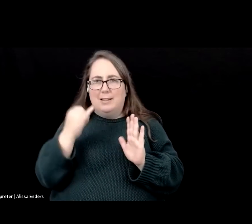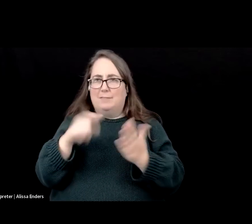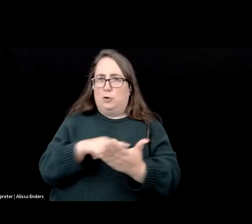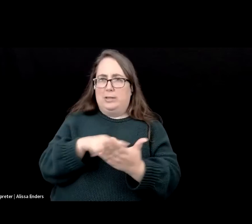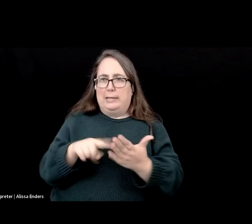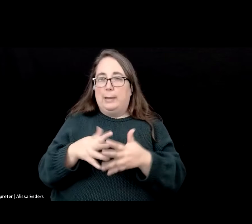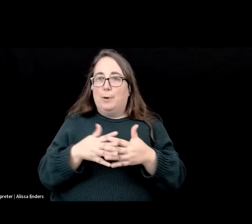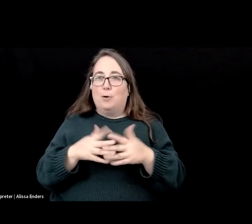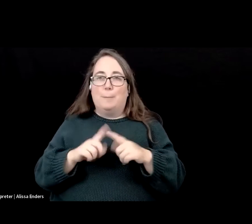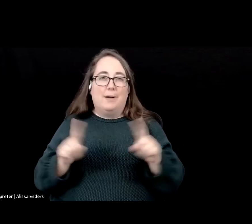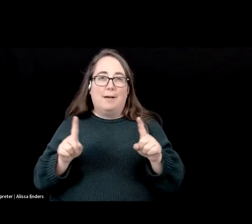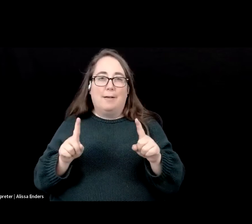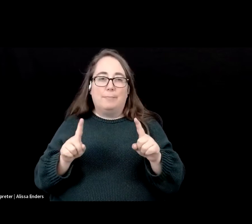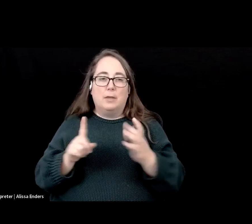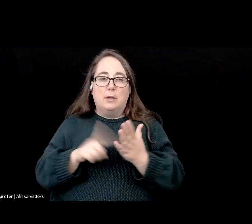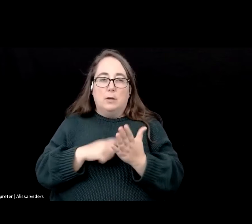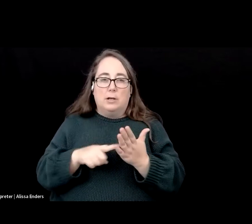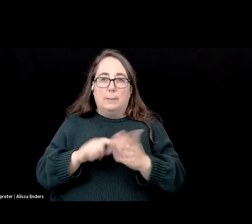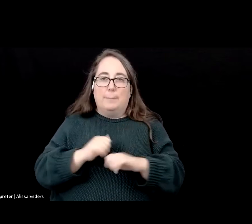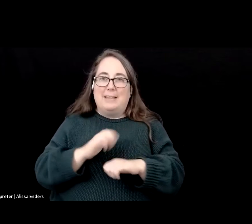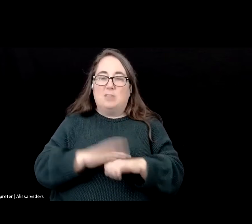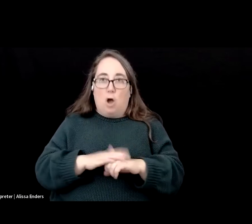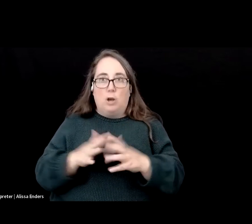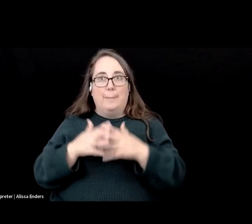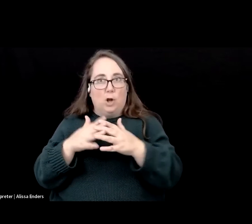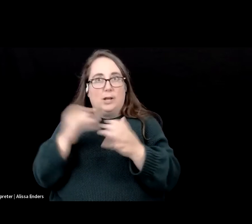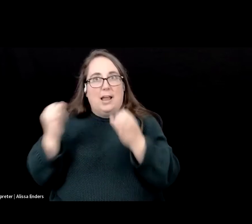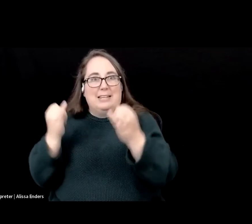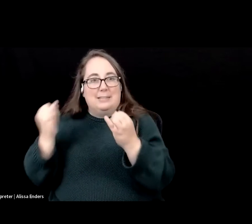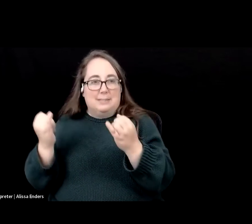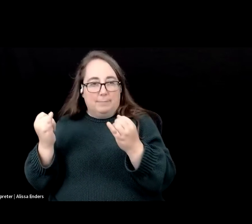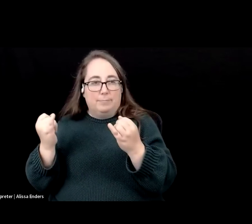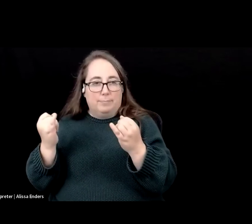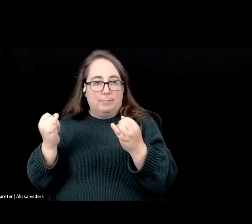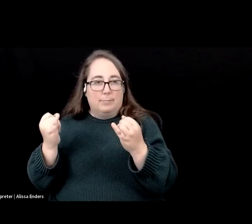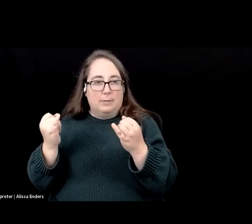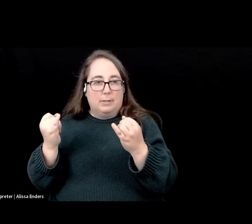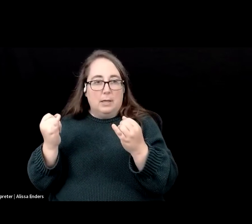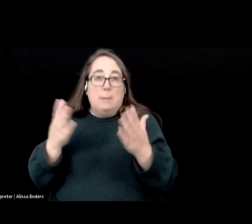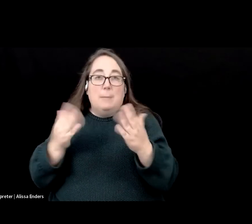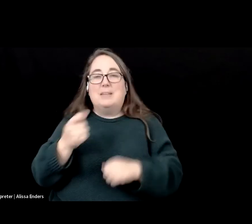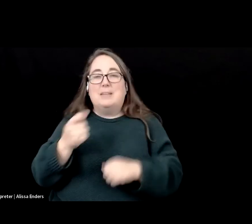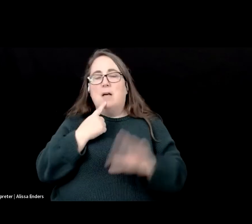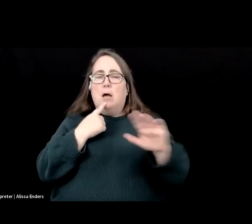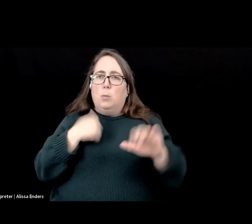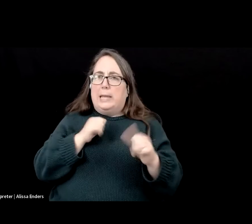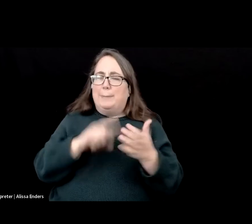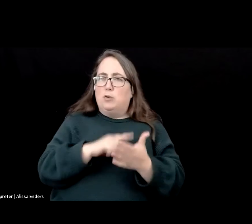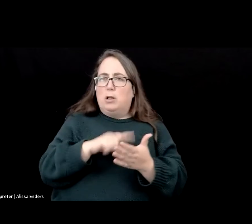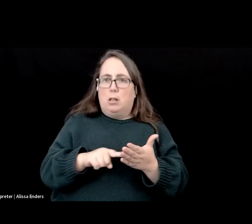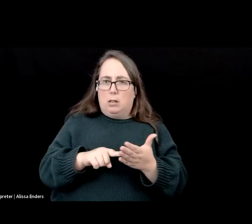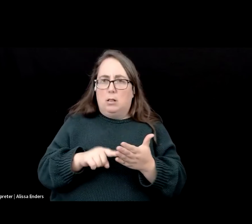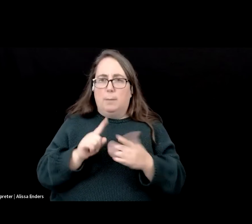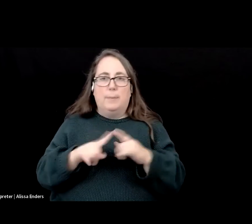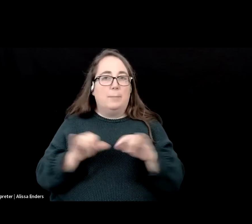America, but critiquing it on the basis of American ideals might be a way around this. That you can say, okay, we can be critical, but the